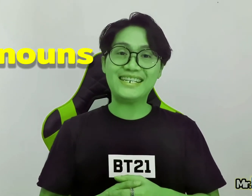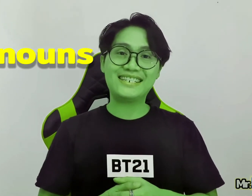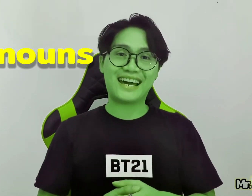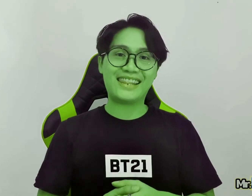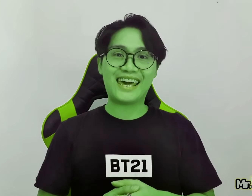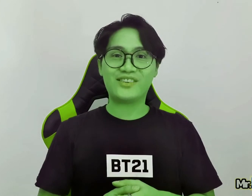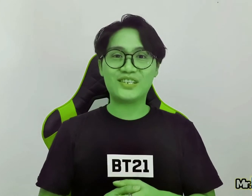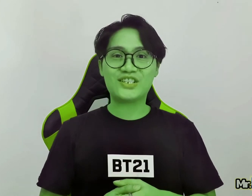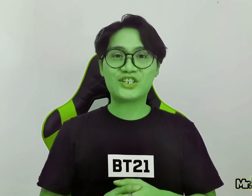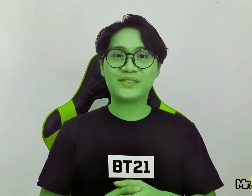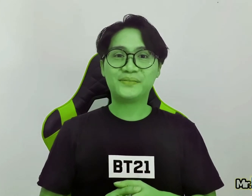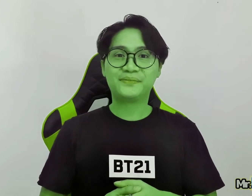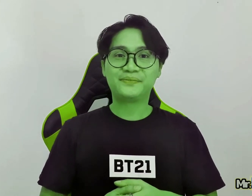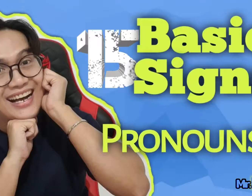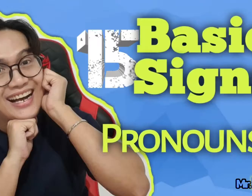sign language.